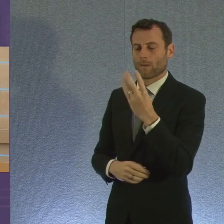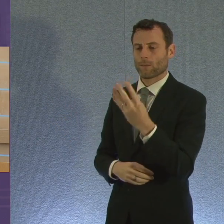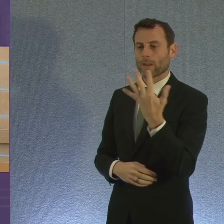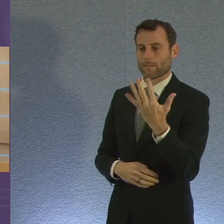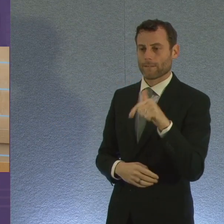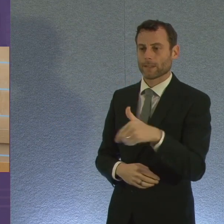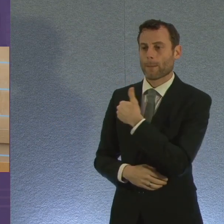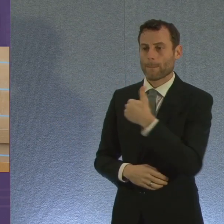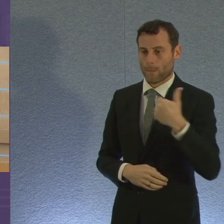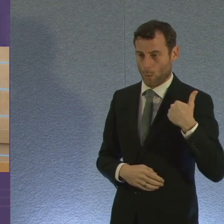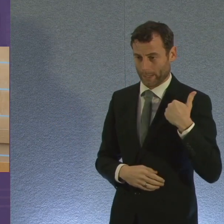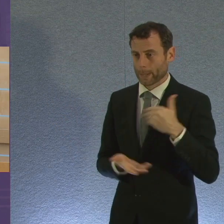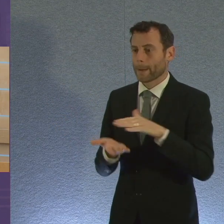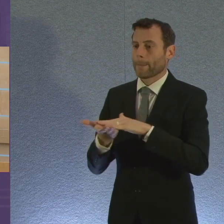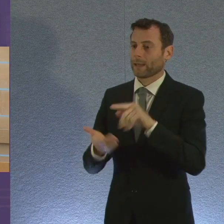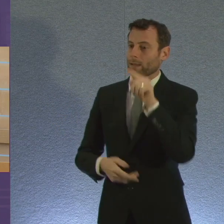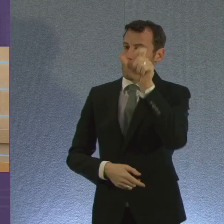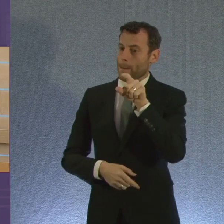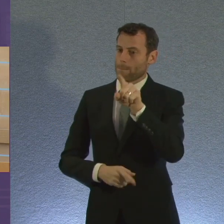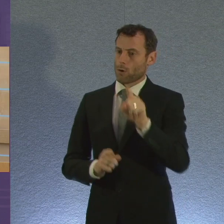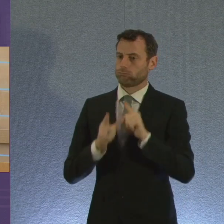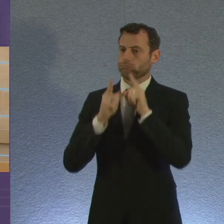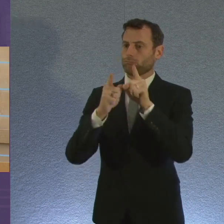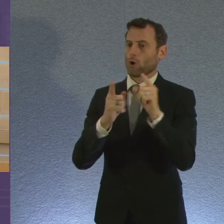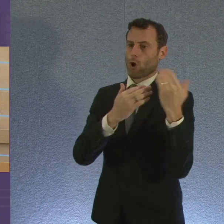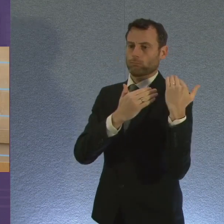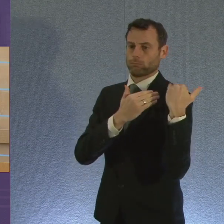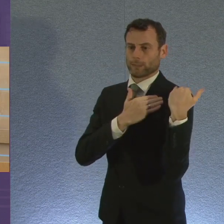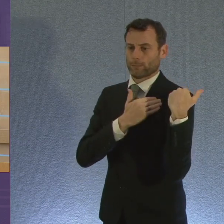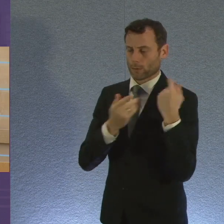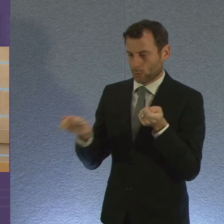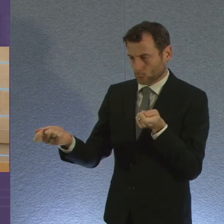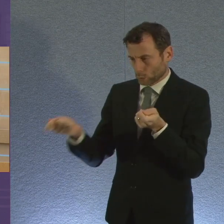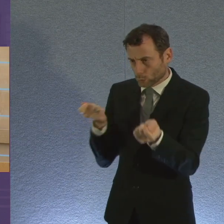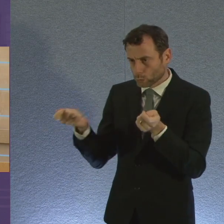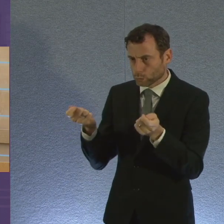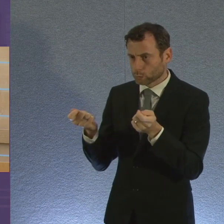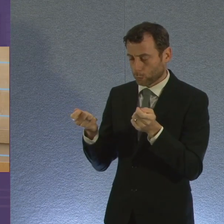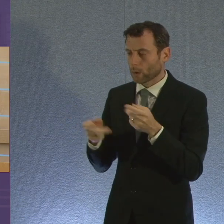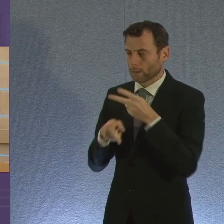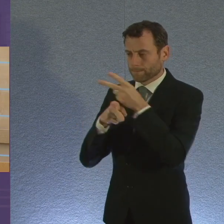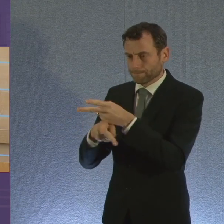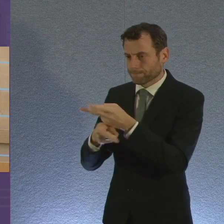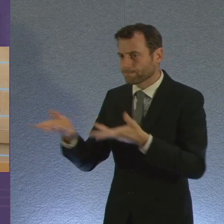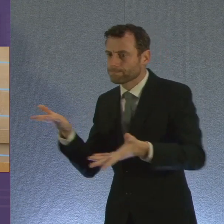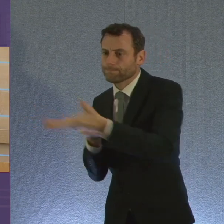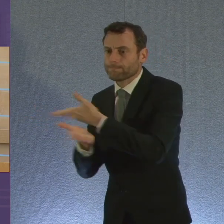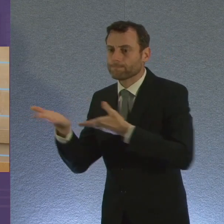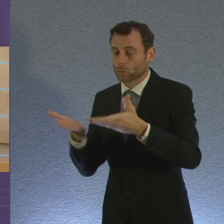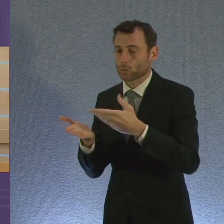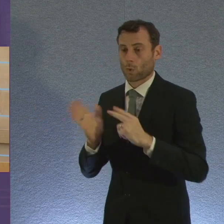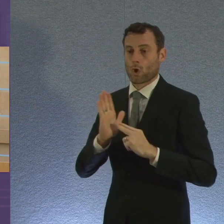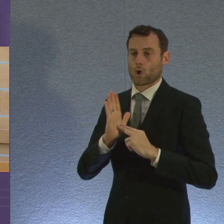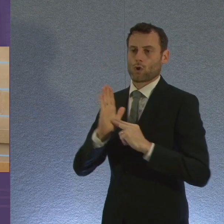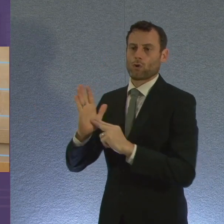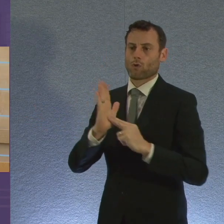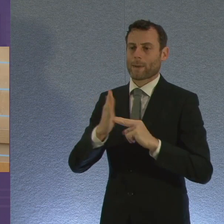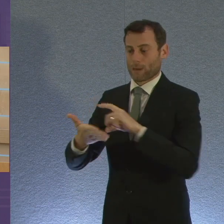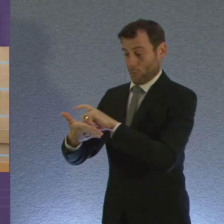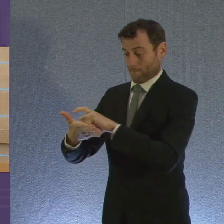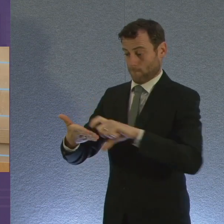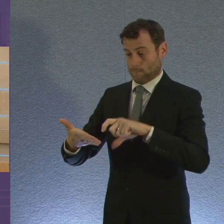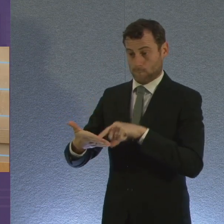the duration of the response to the novel coronavirus COVID-19 pandemic. Nomination forms should be collected from the